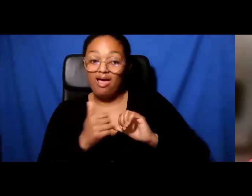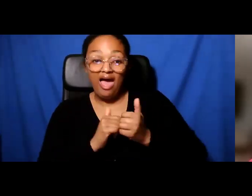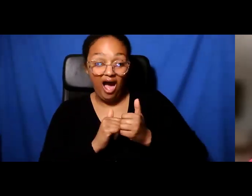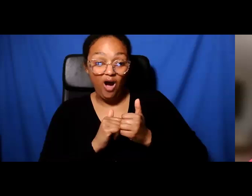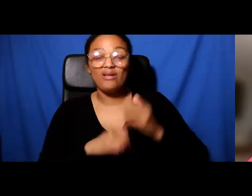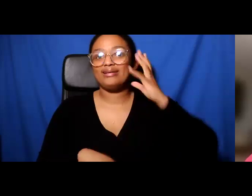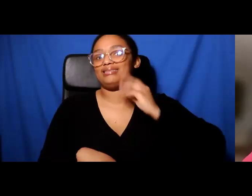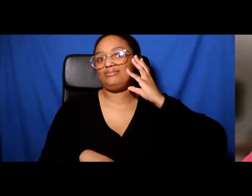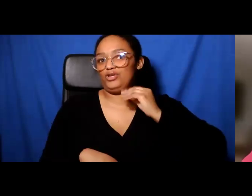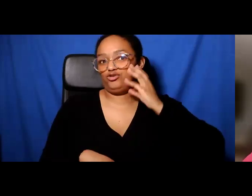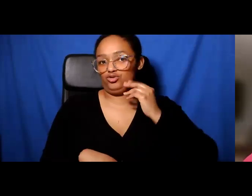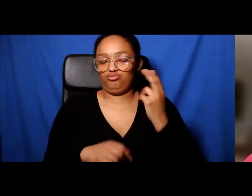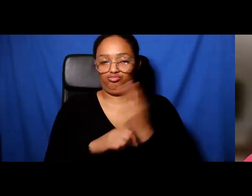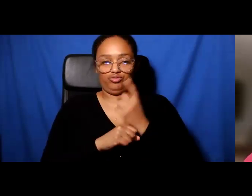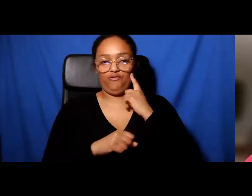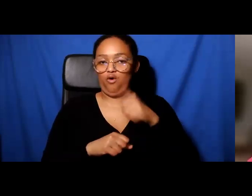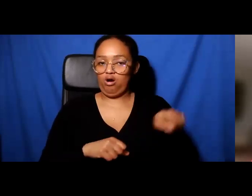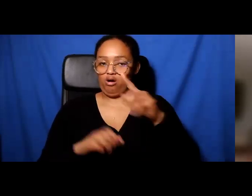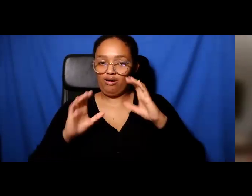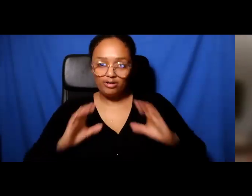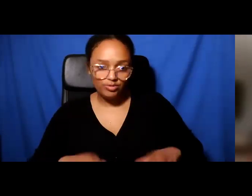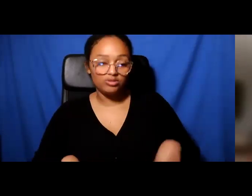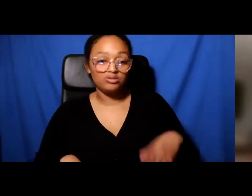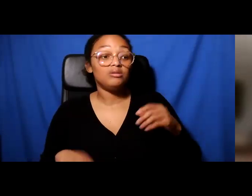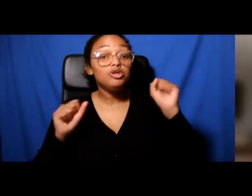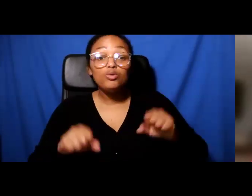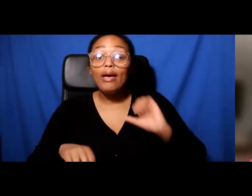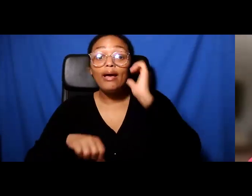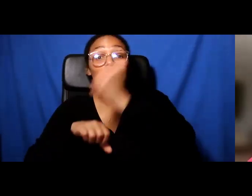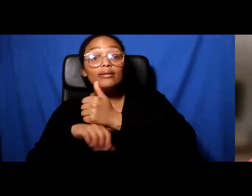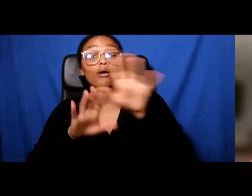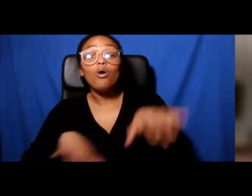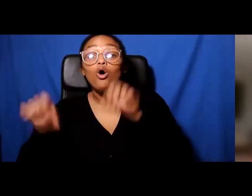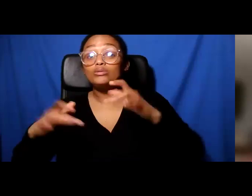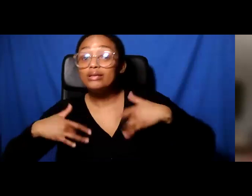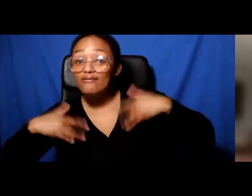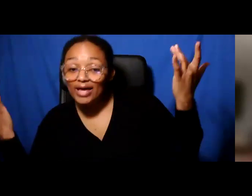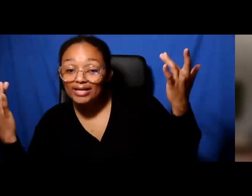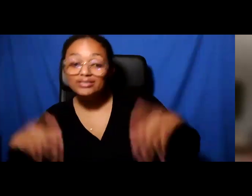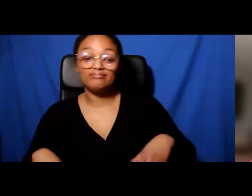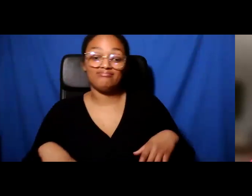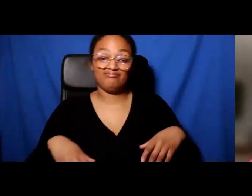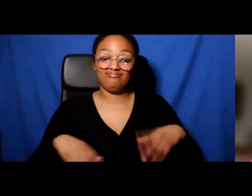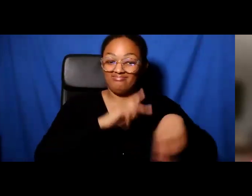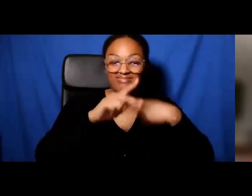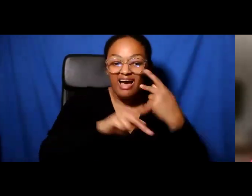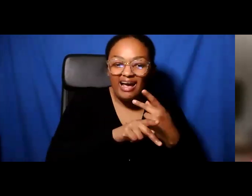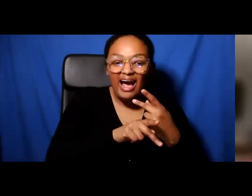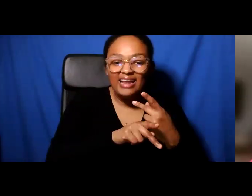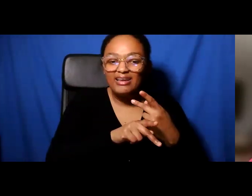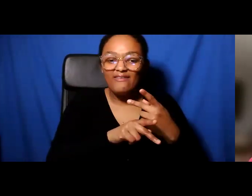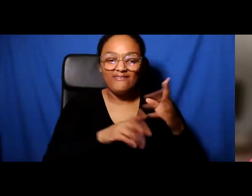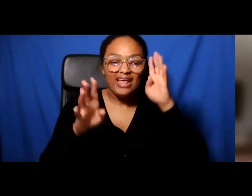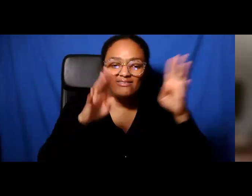an experience. This can be an event, an activation, a pop-up, or a social media campaign that somehow